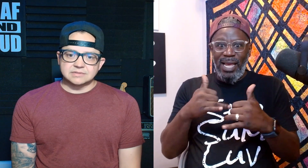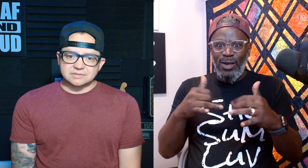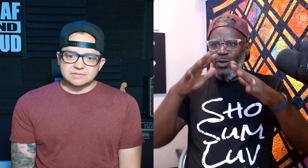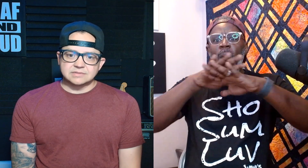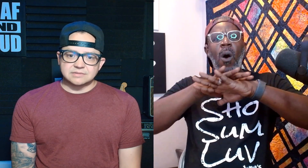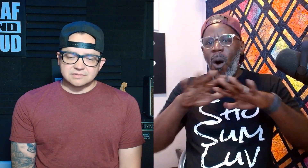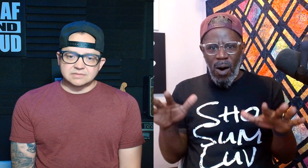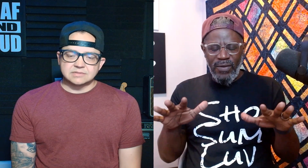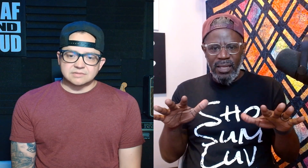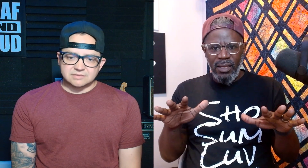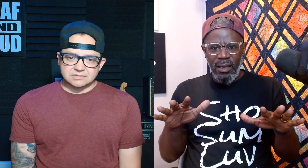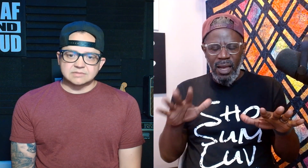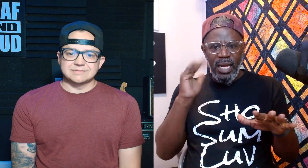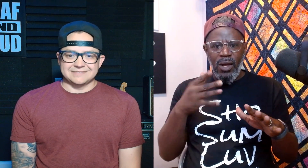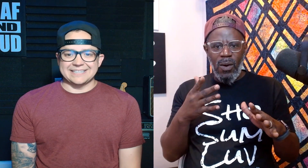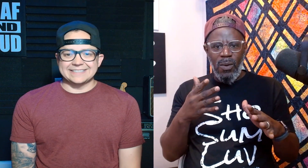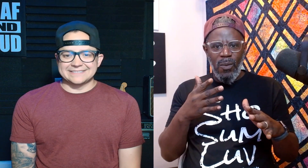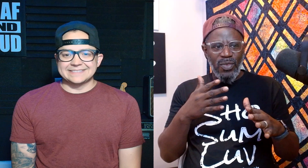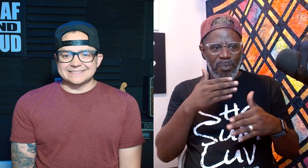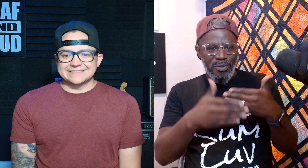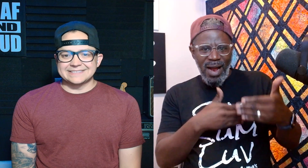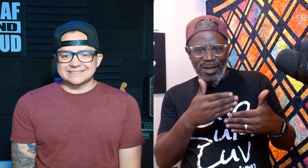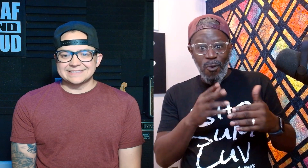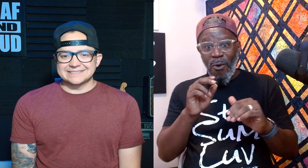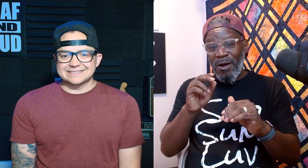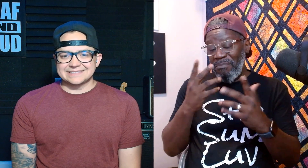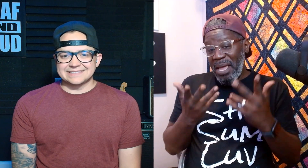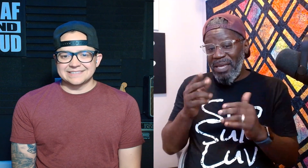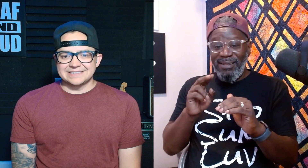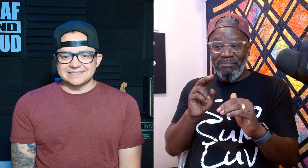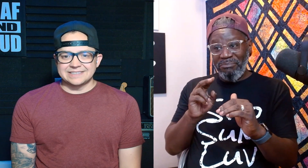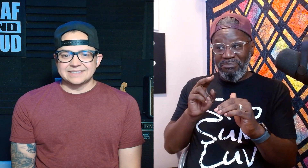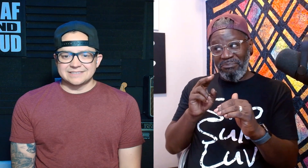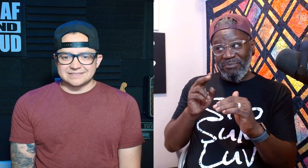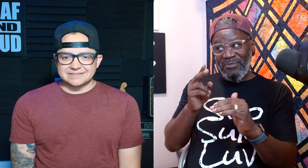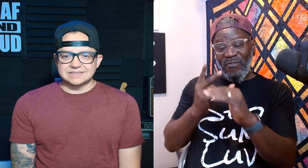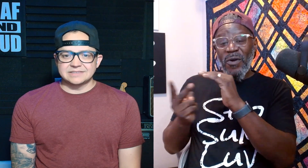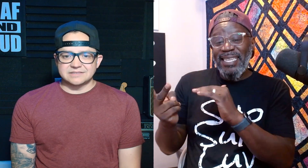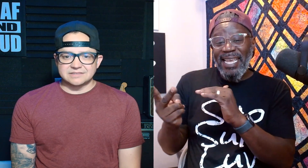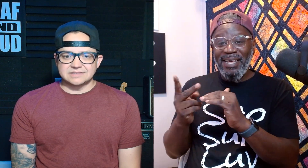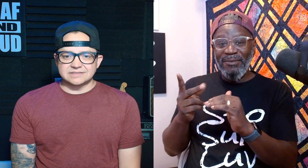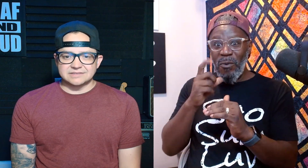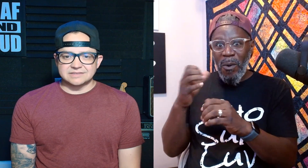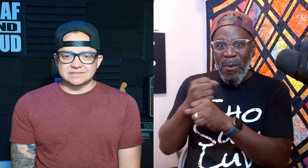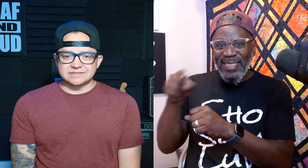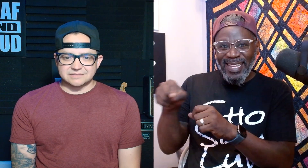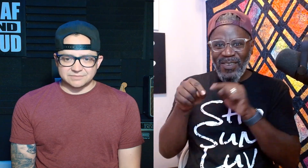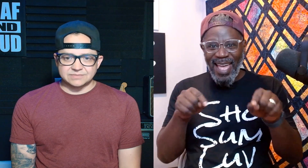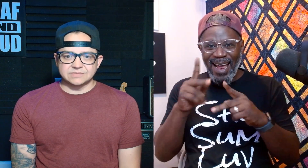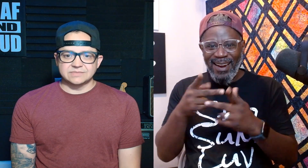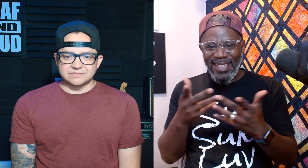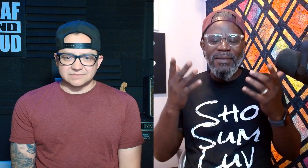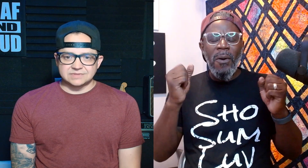the players, all of it. And they know the progress or maybe foresee who will win